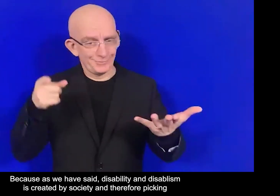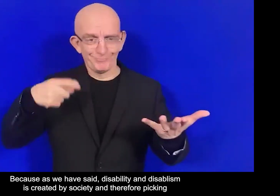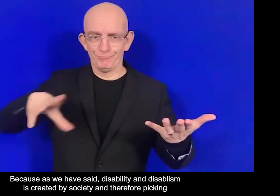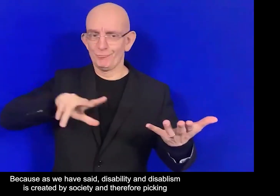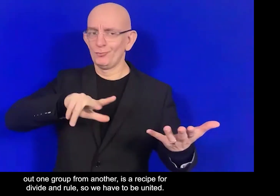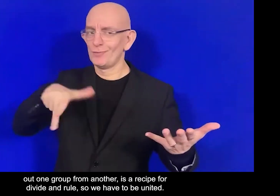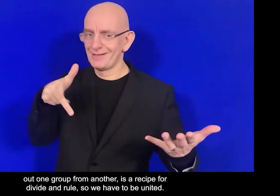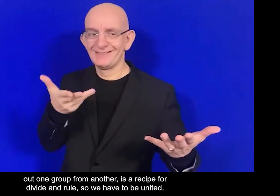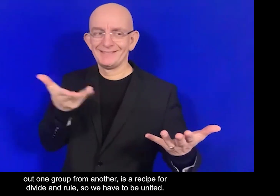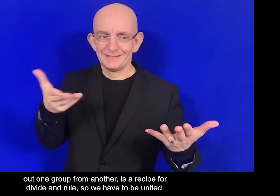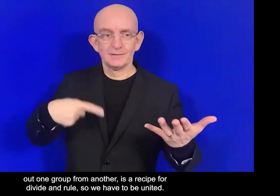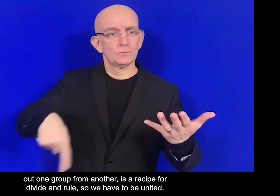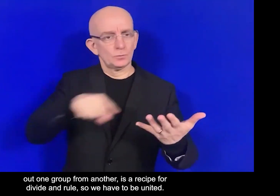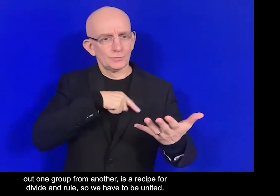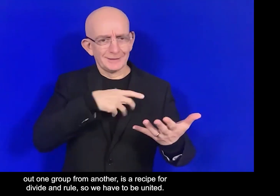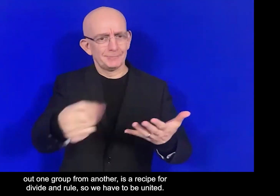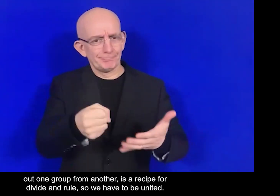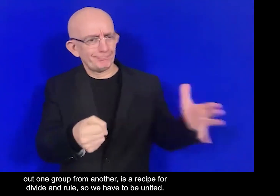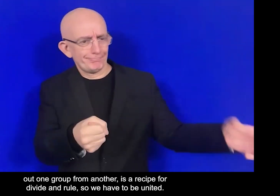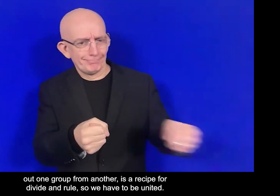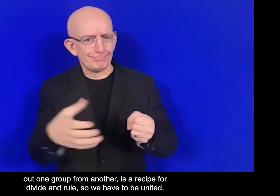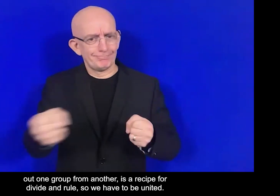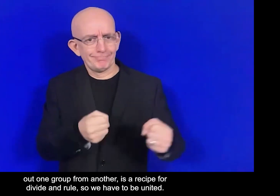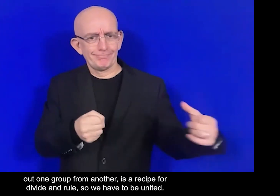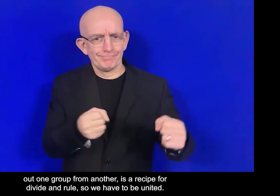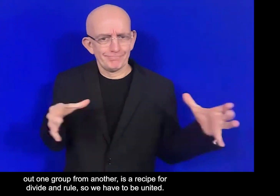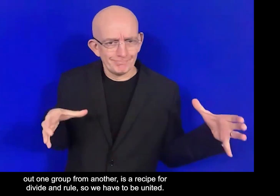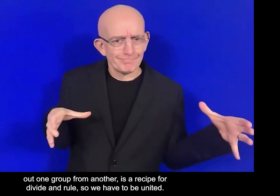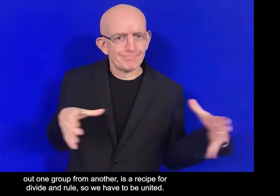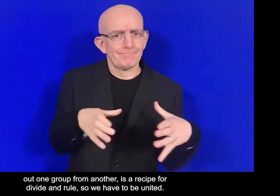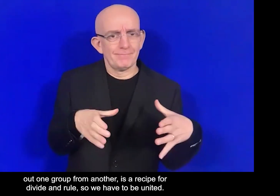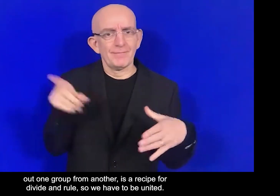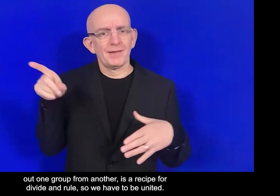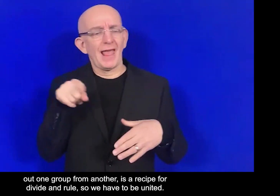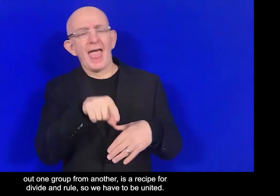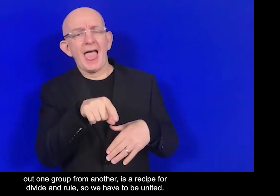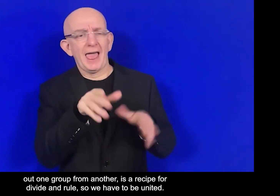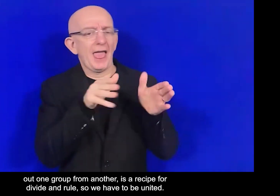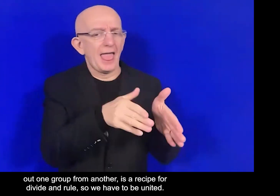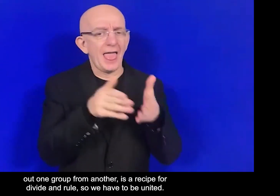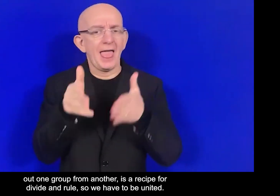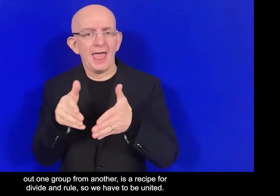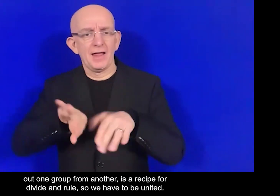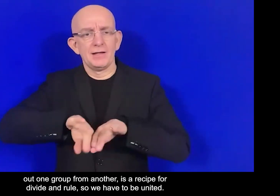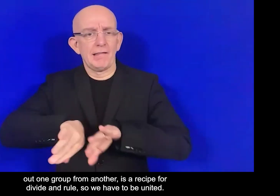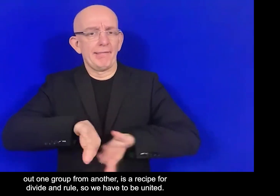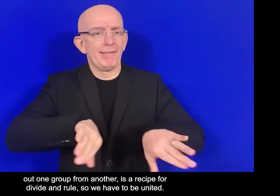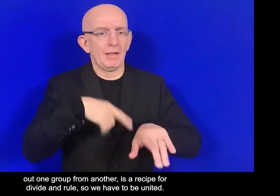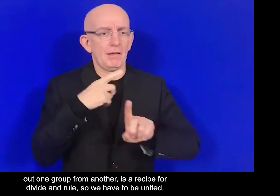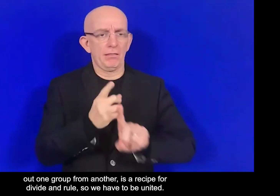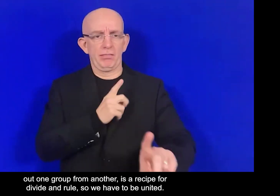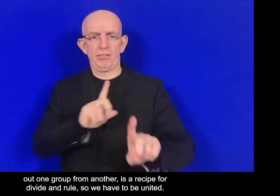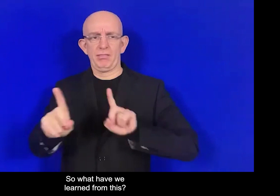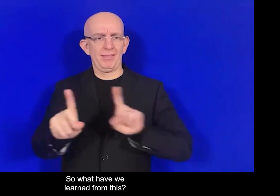and therefore picking out one group from another is a recipe for divide and rule. So we have to be